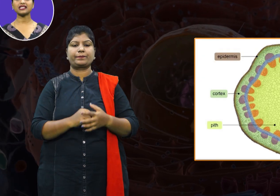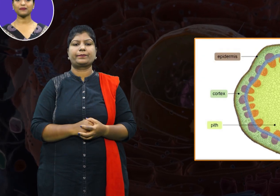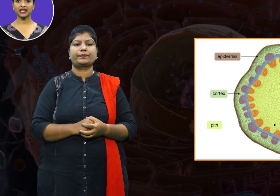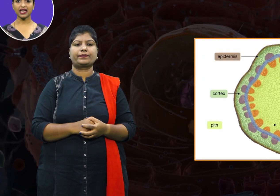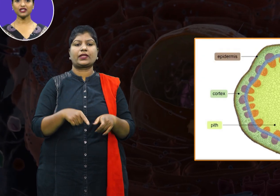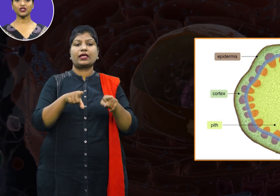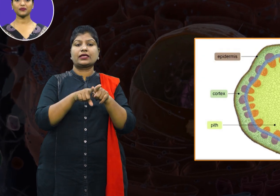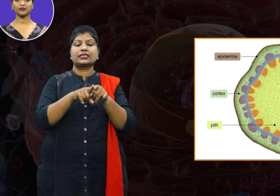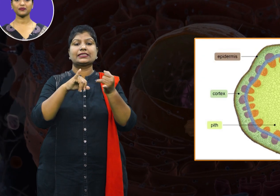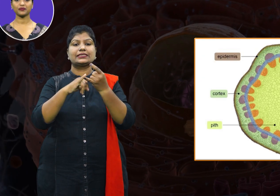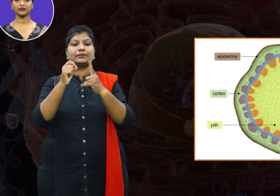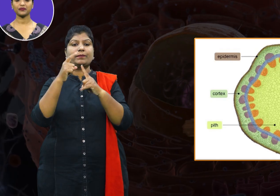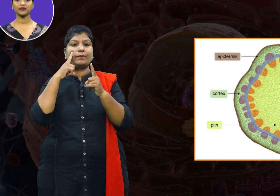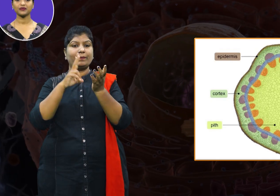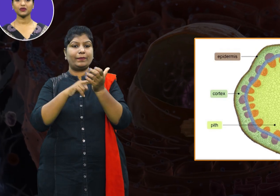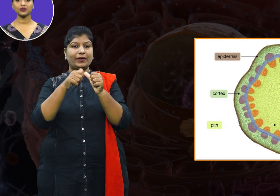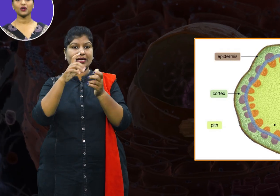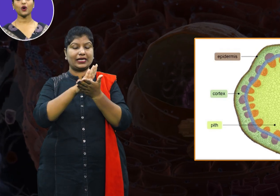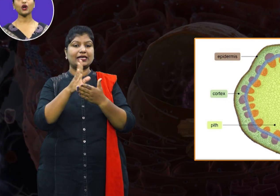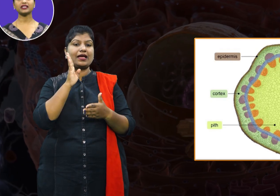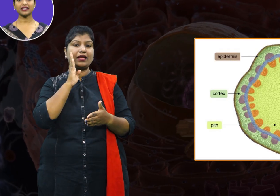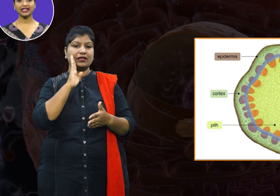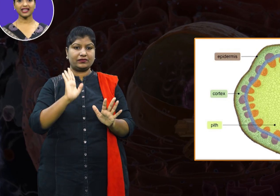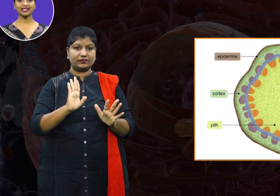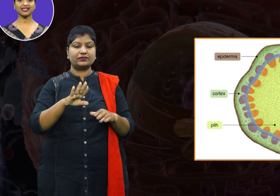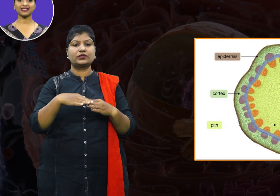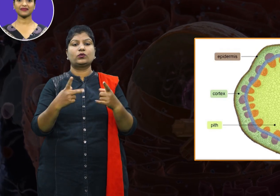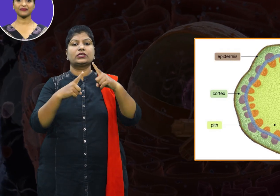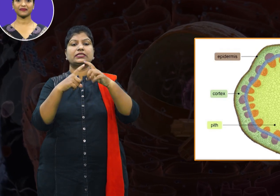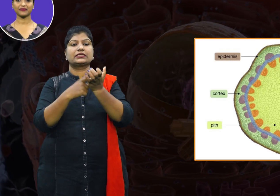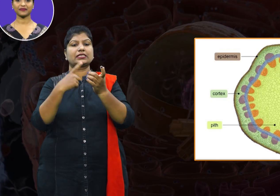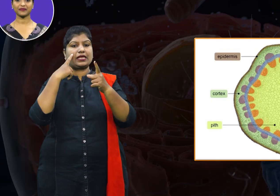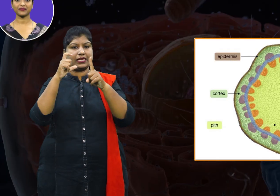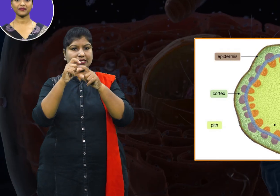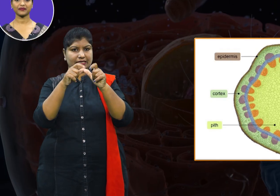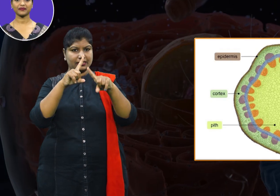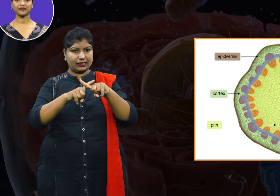such as spinach or tridax,